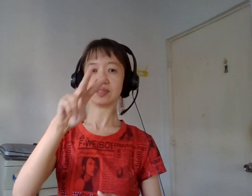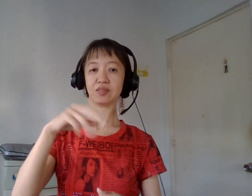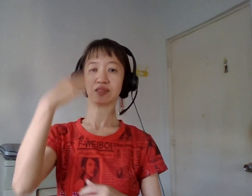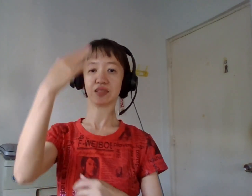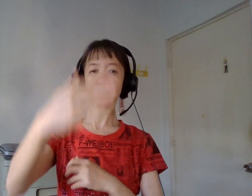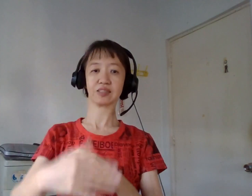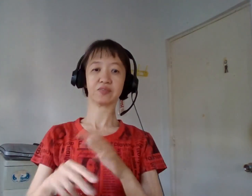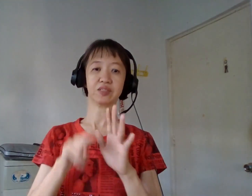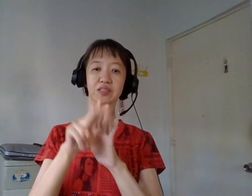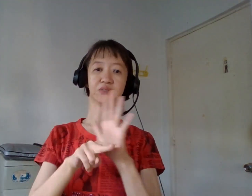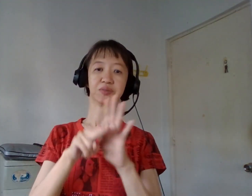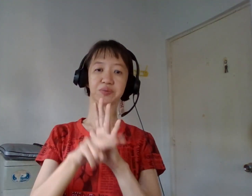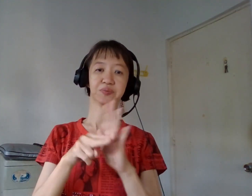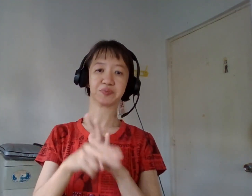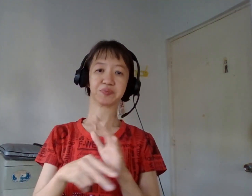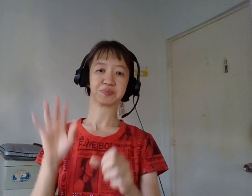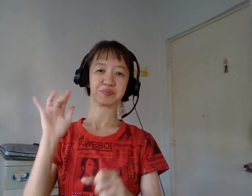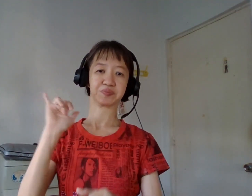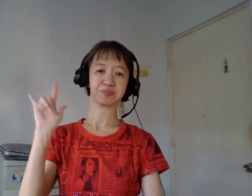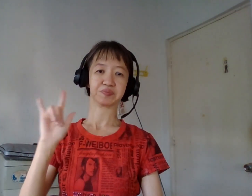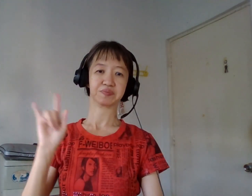See you in the next video.